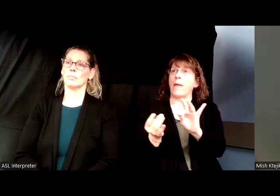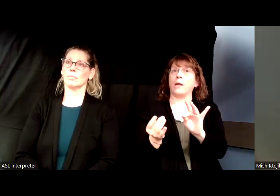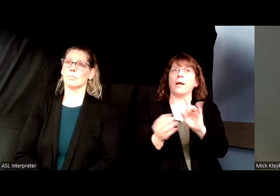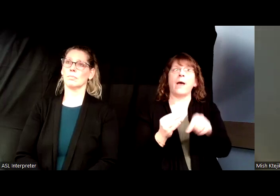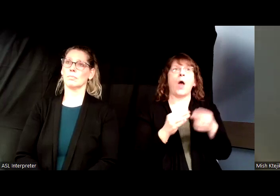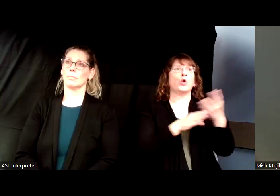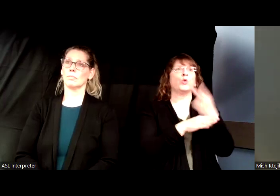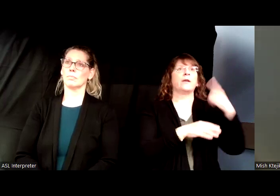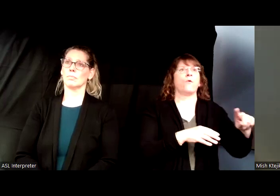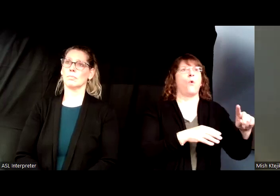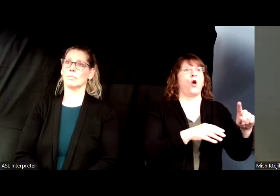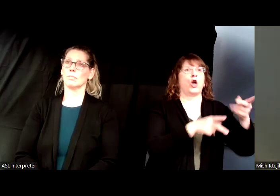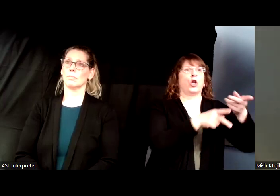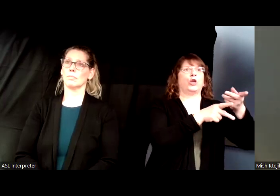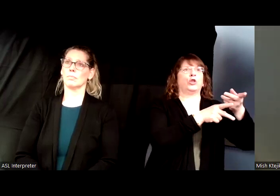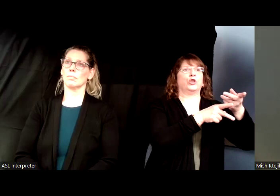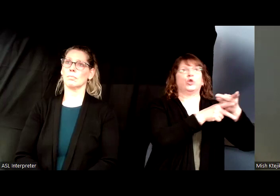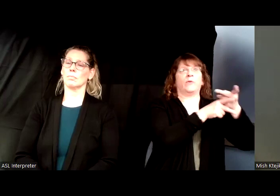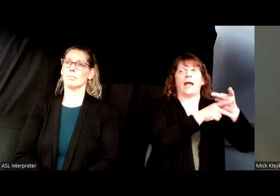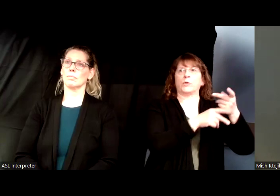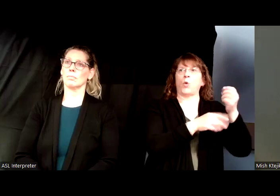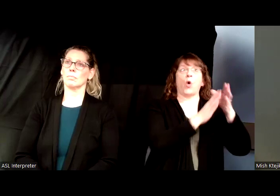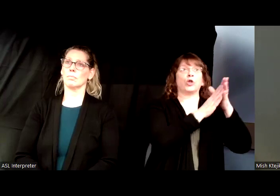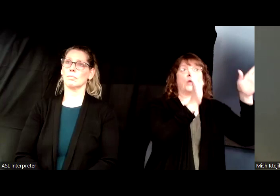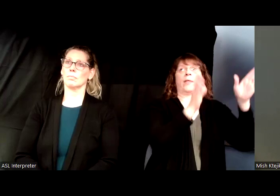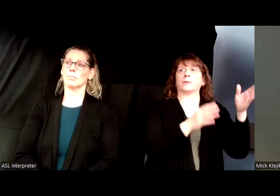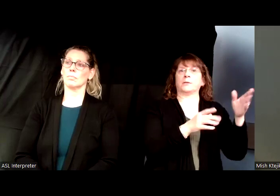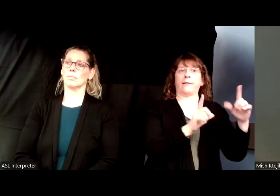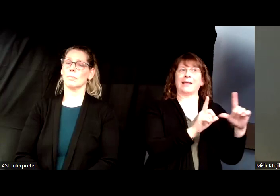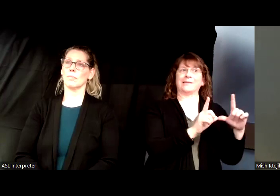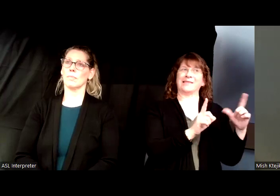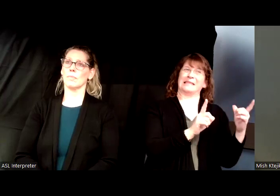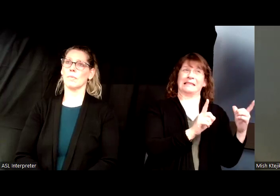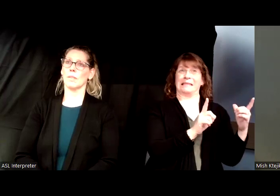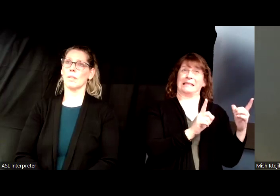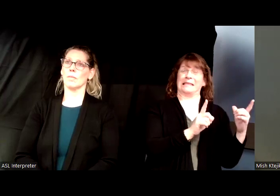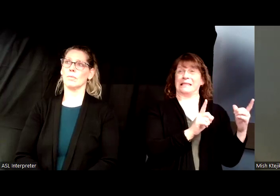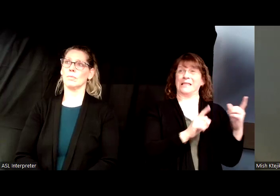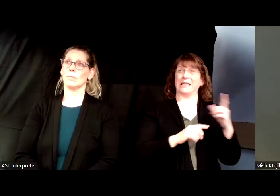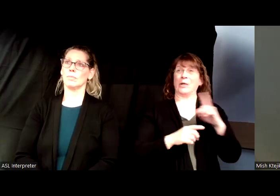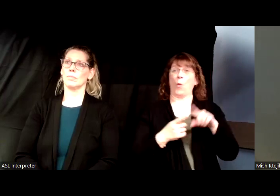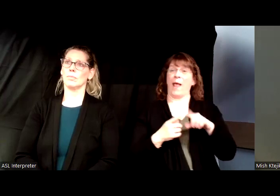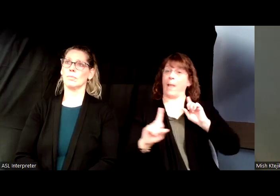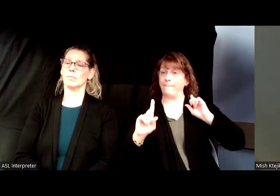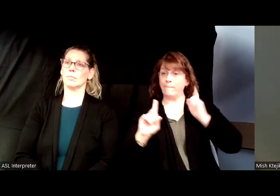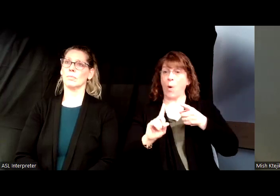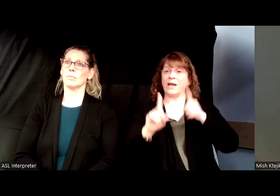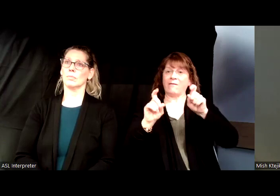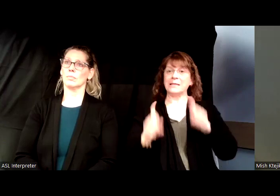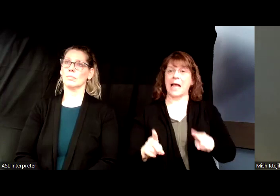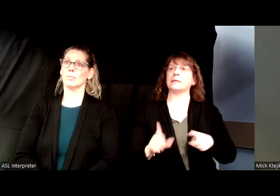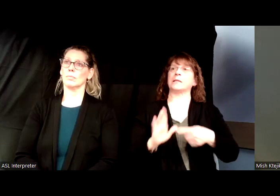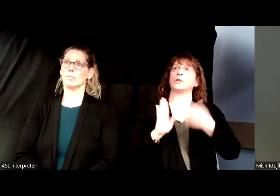So I agree with your comments. So we need to maybe use that for like supervisory or